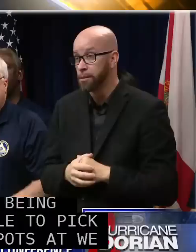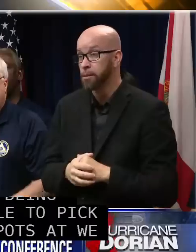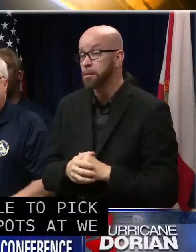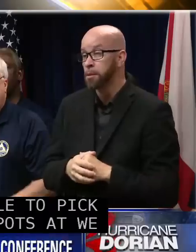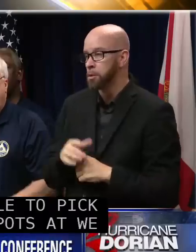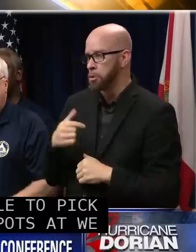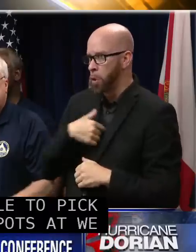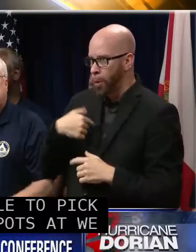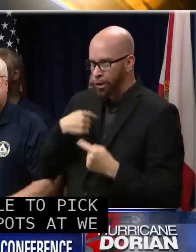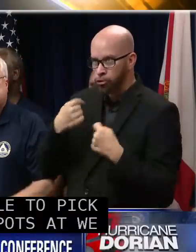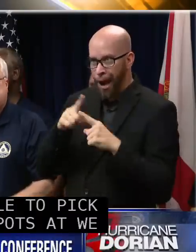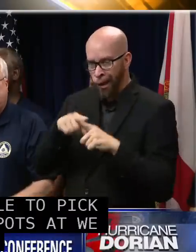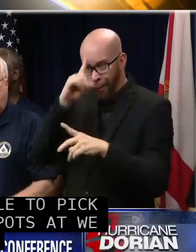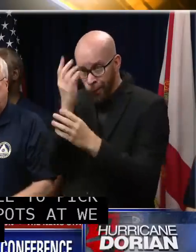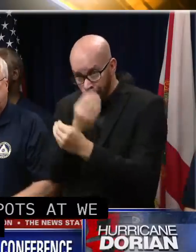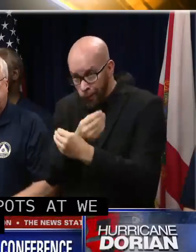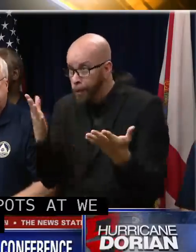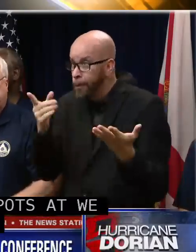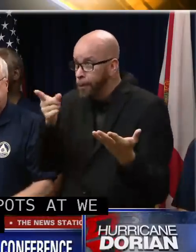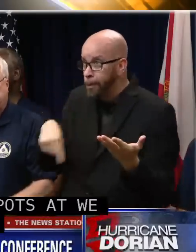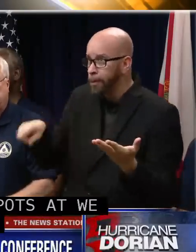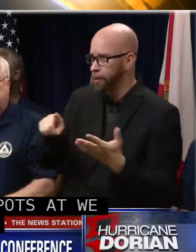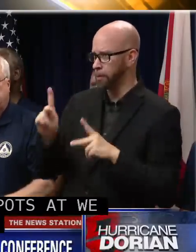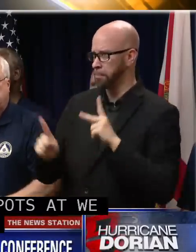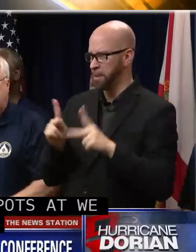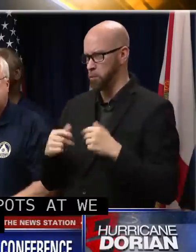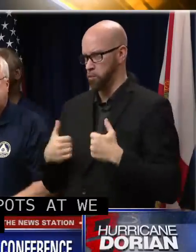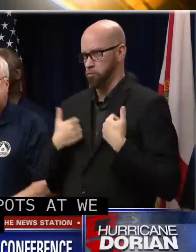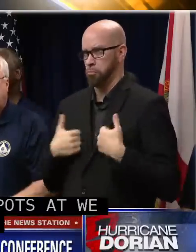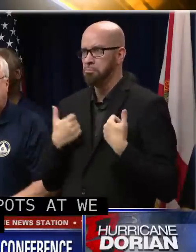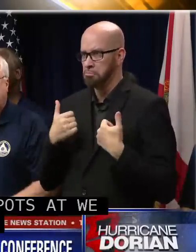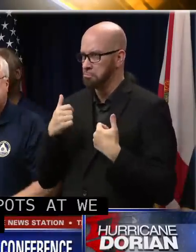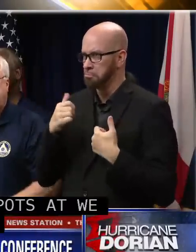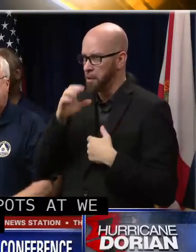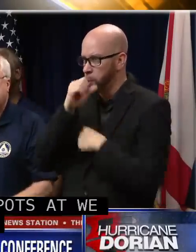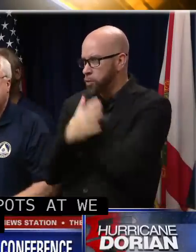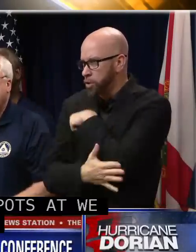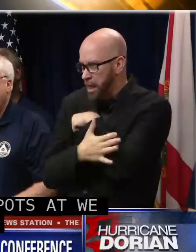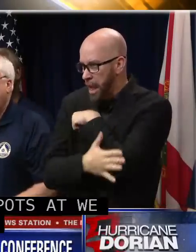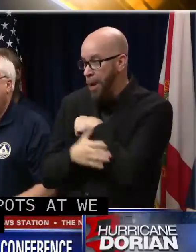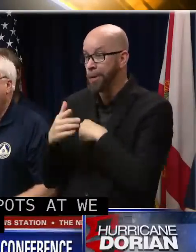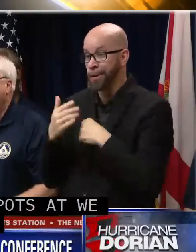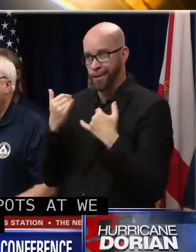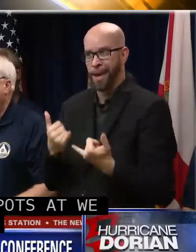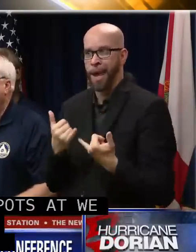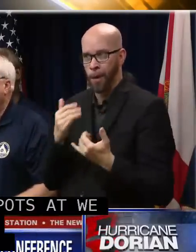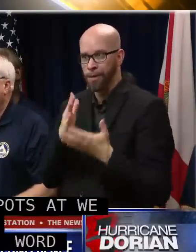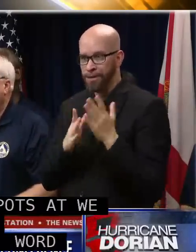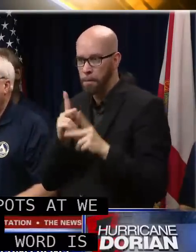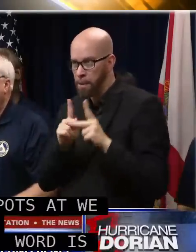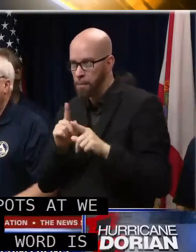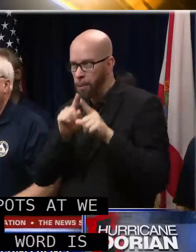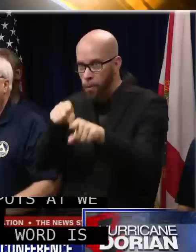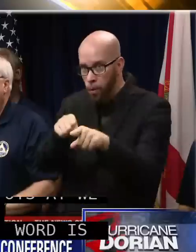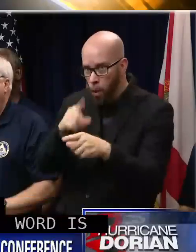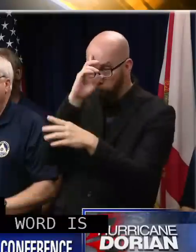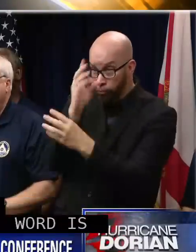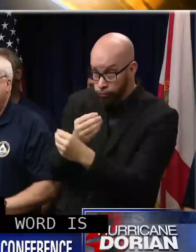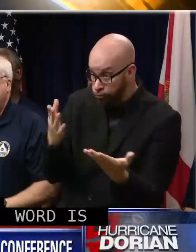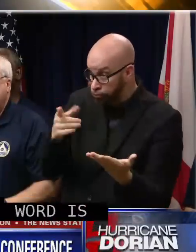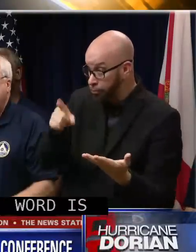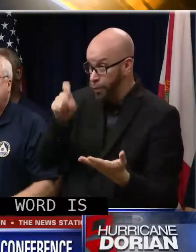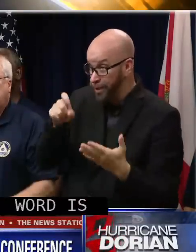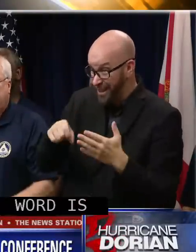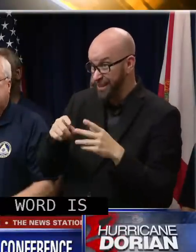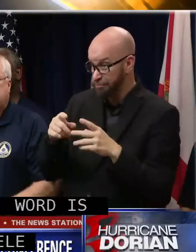the area's homeless services network. They are contacting our homeless camps and making sure that they have